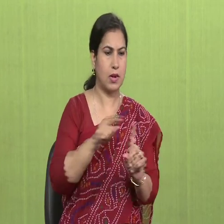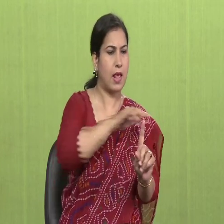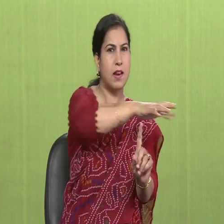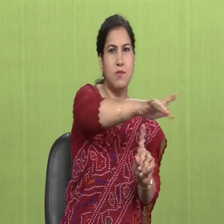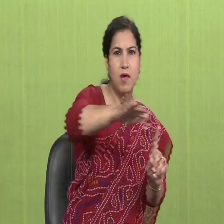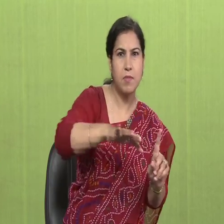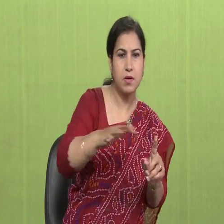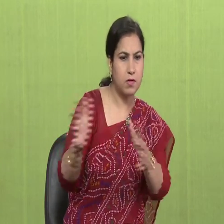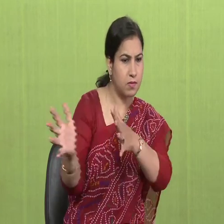environment.